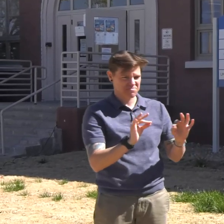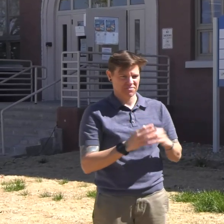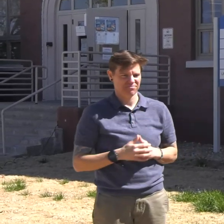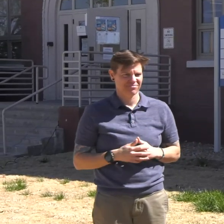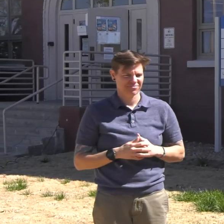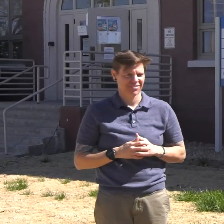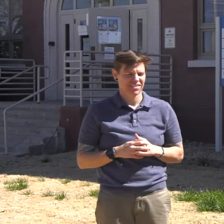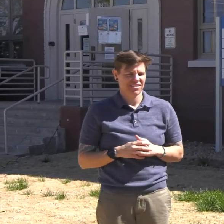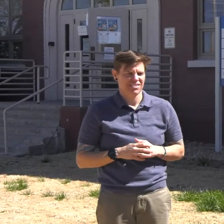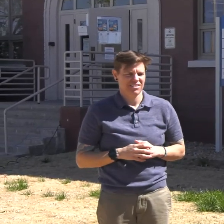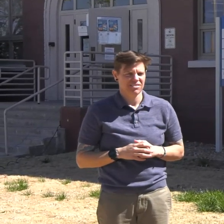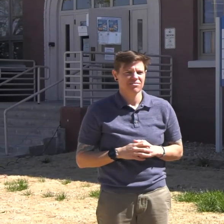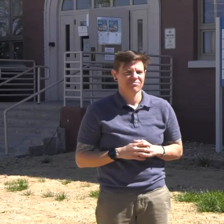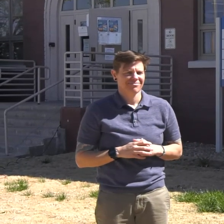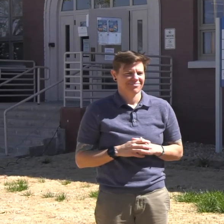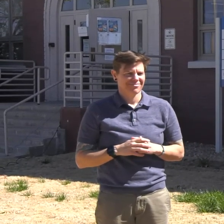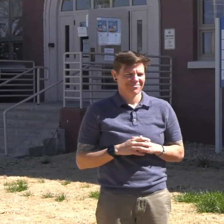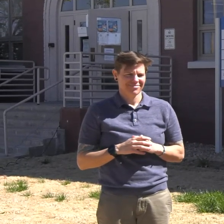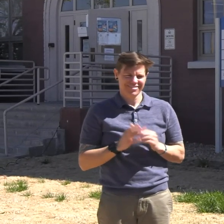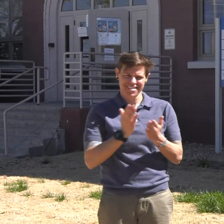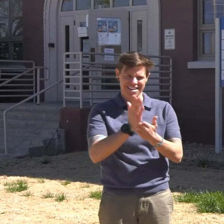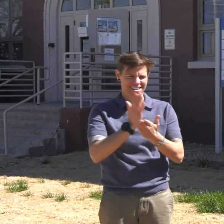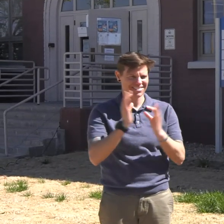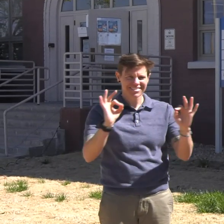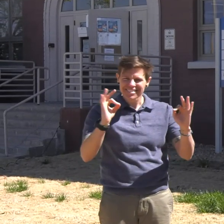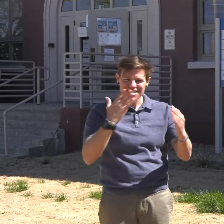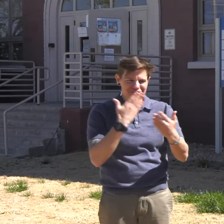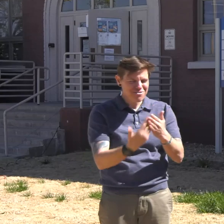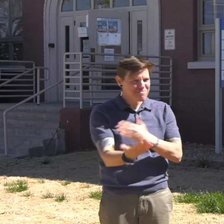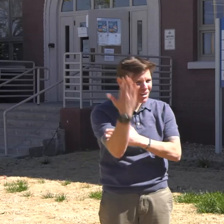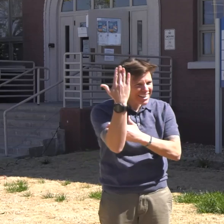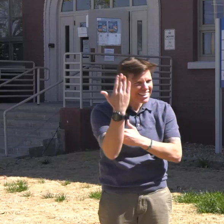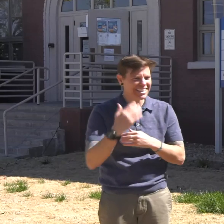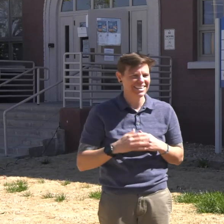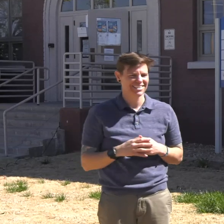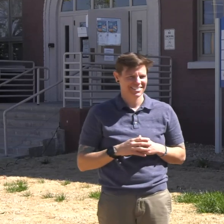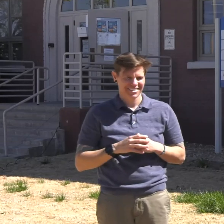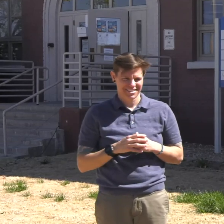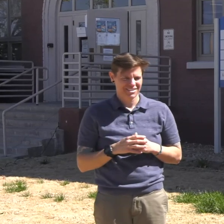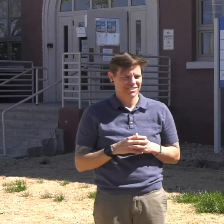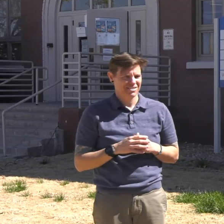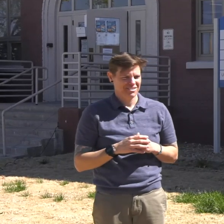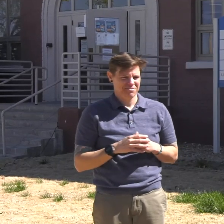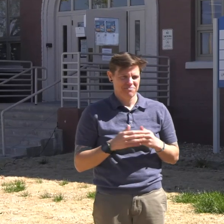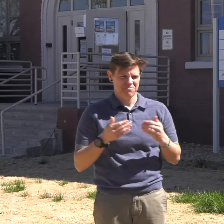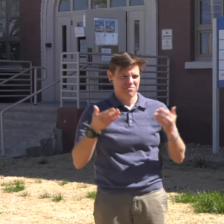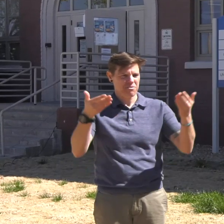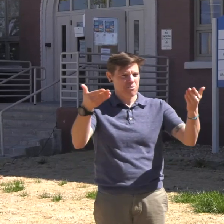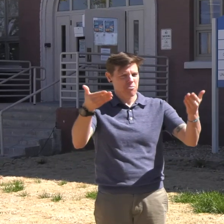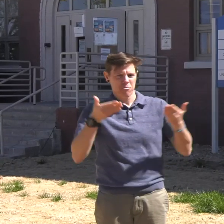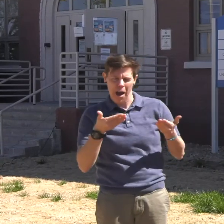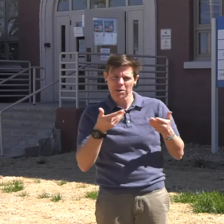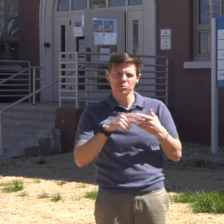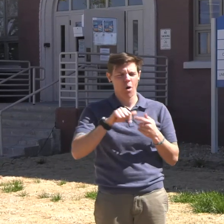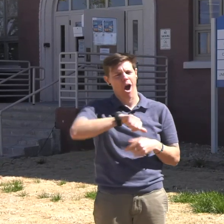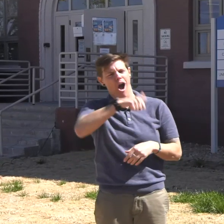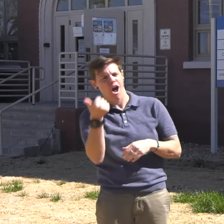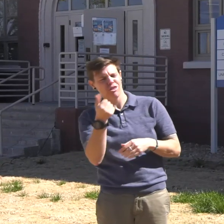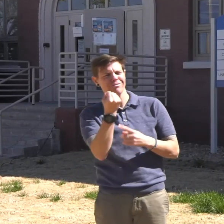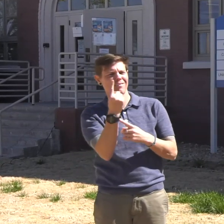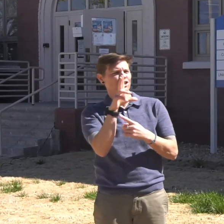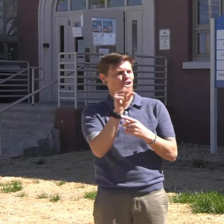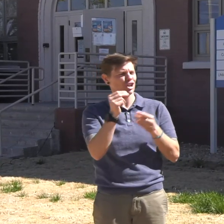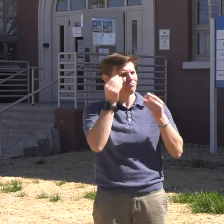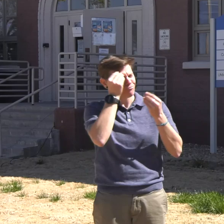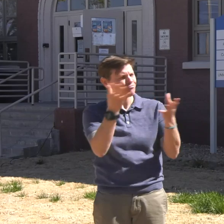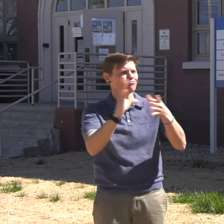Okay. All right, well, good morning, everybody, and welcome to another one of our 11:30 city briefings for